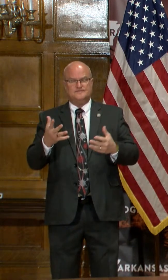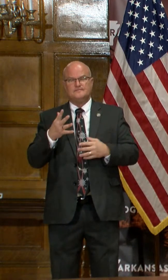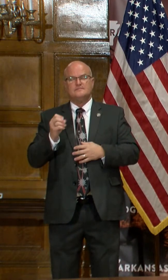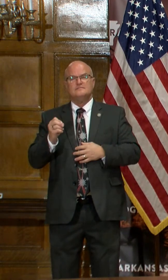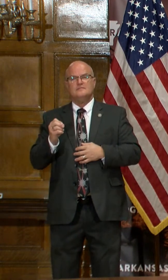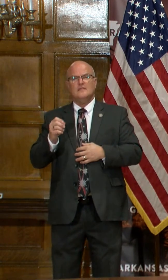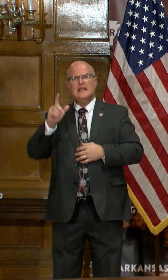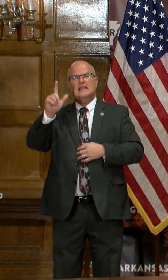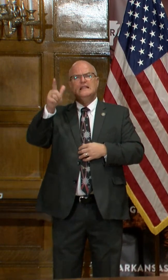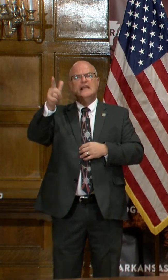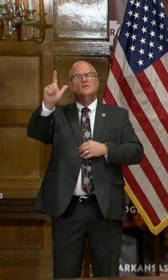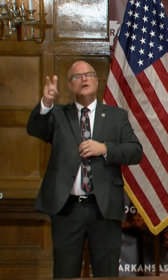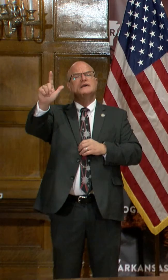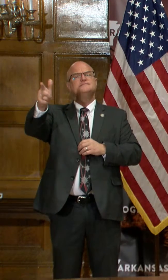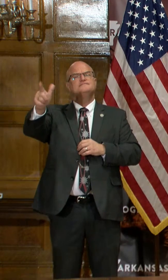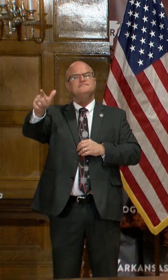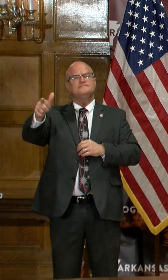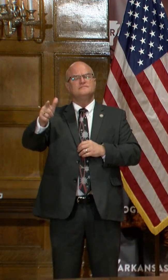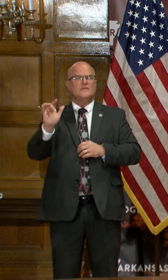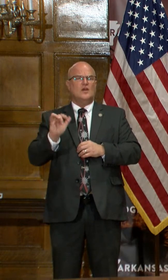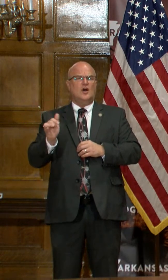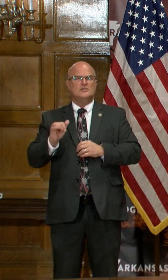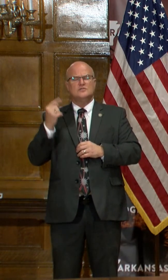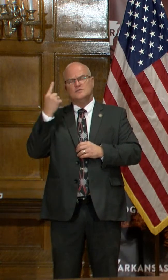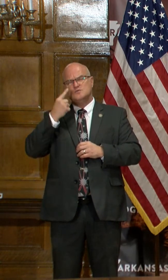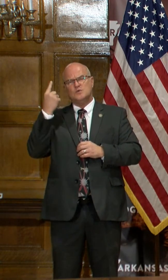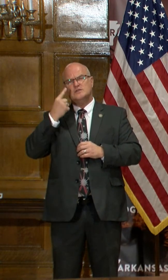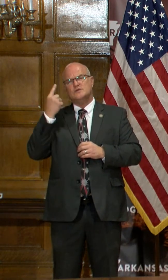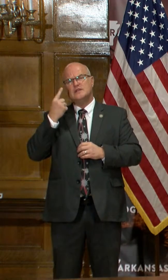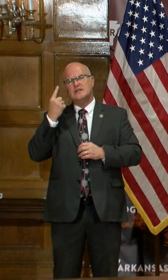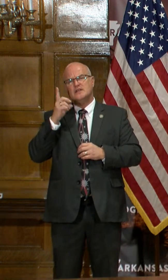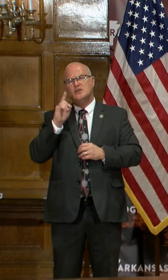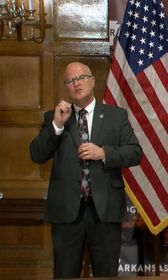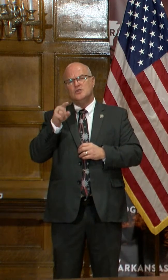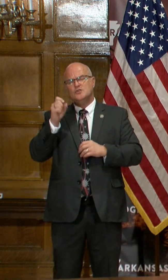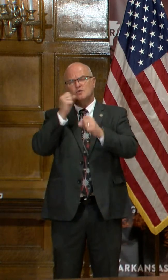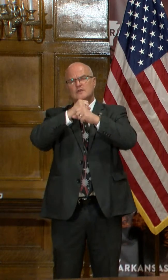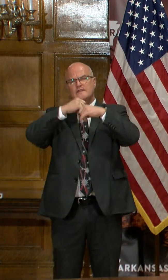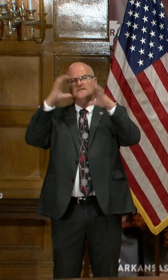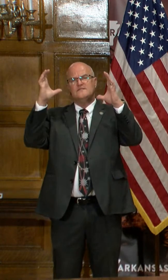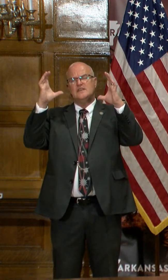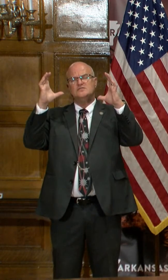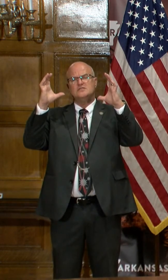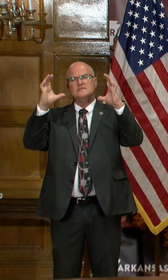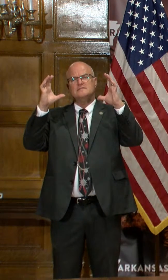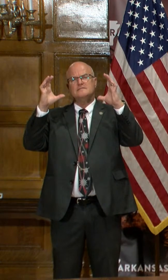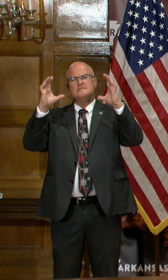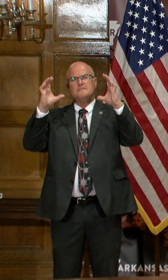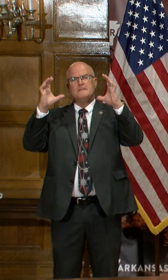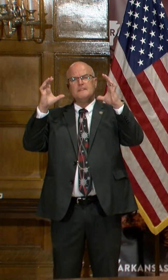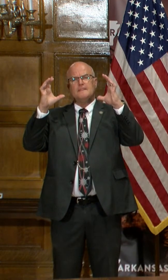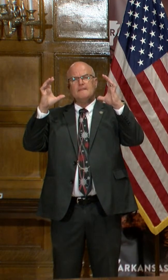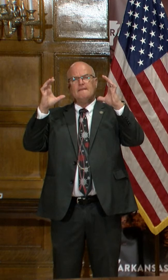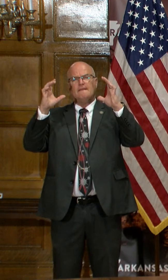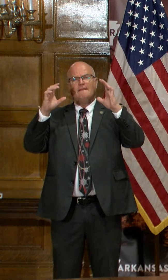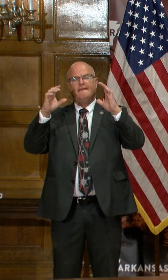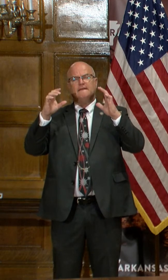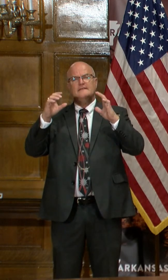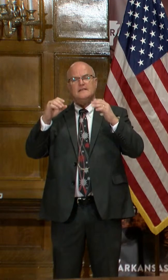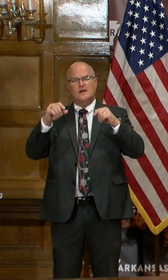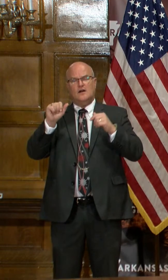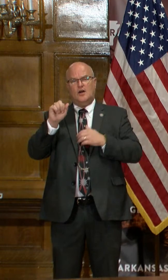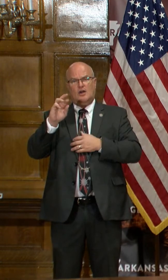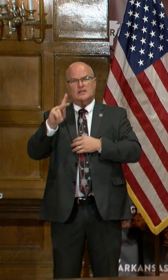And later on down the road, also was wondering, do you envision the state's